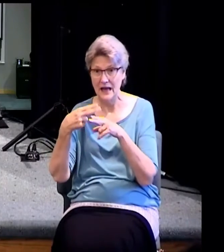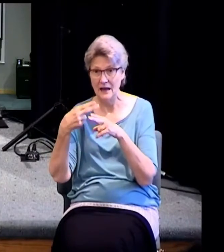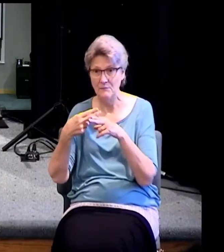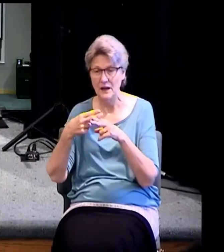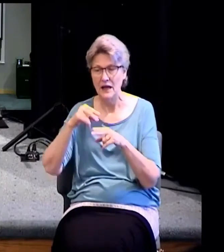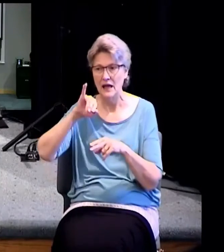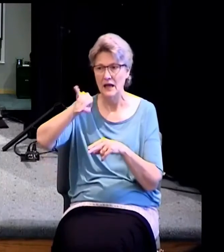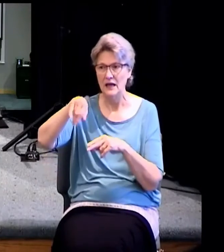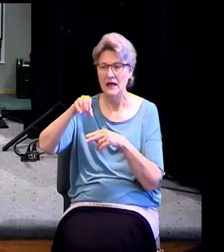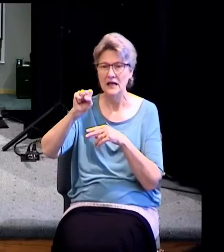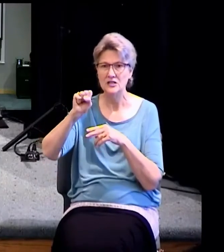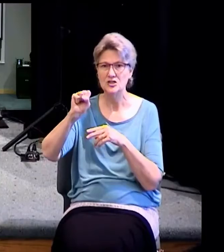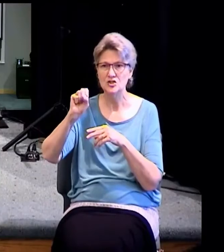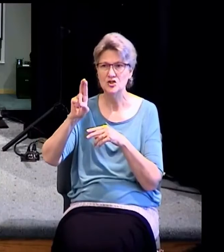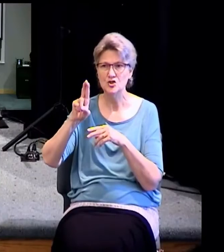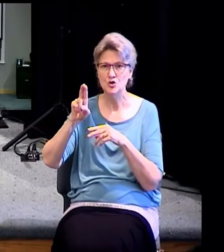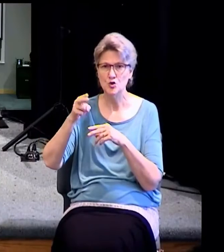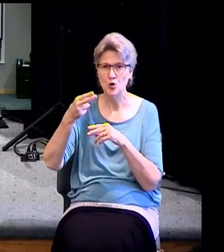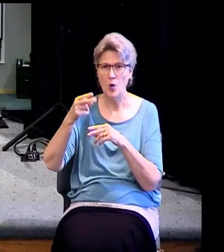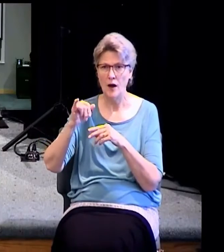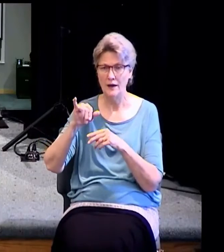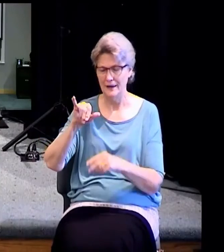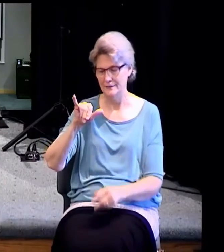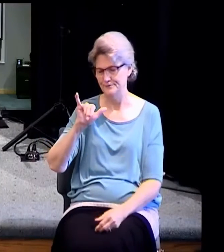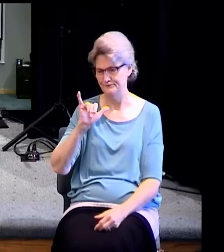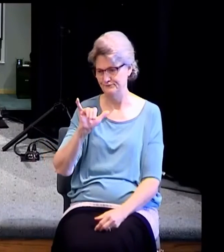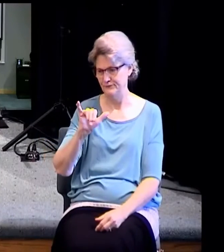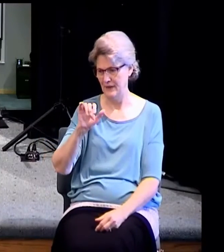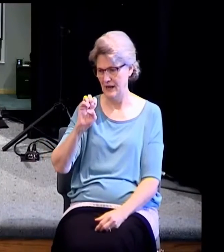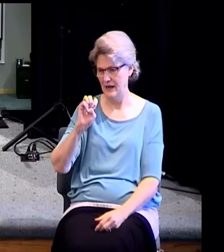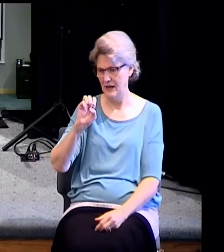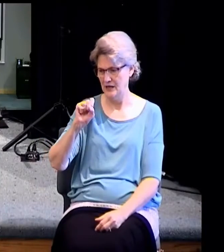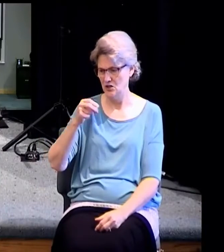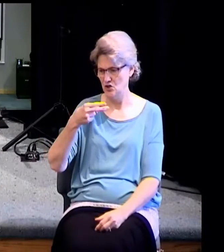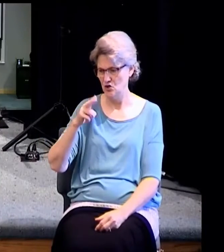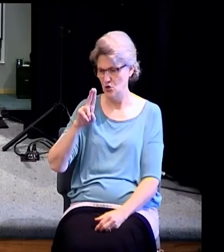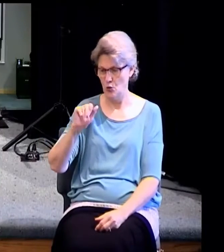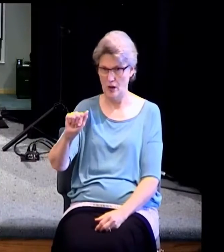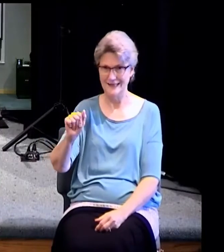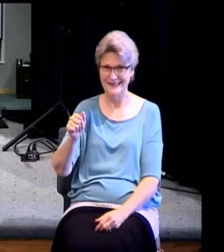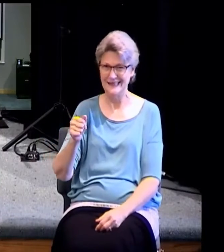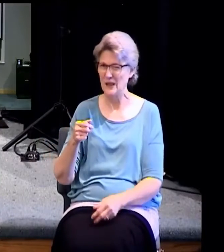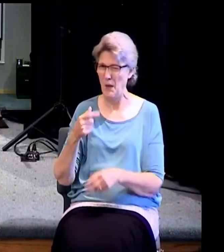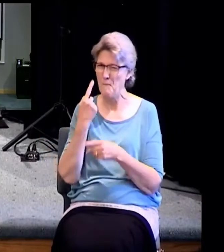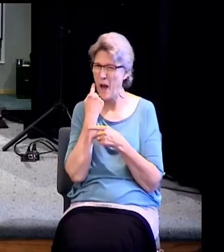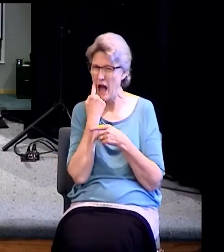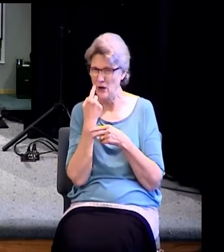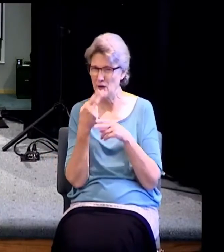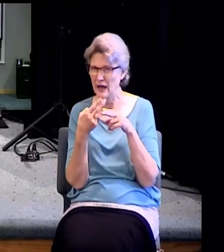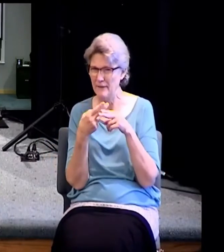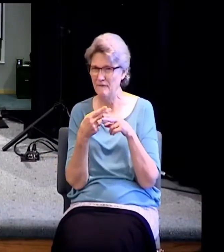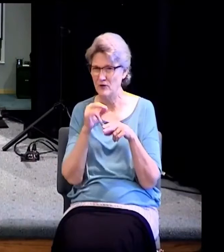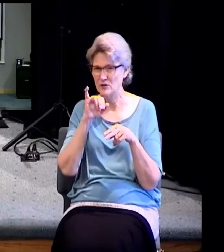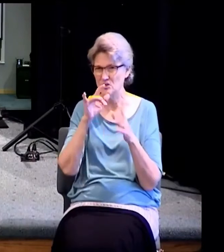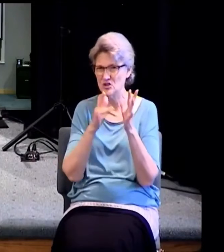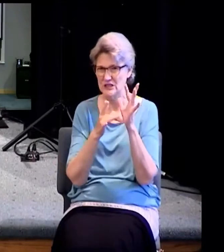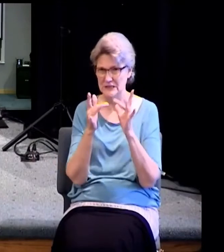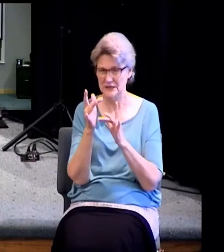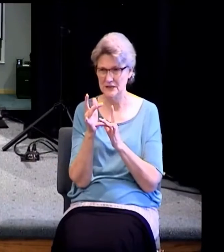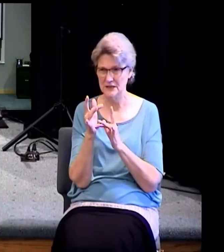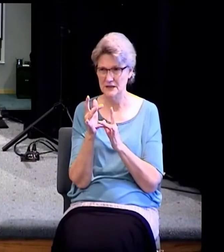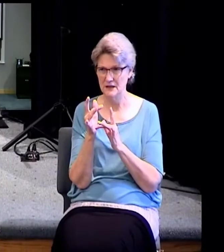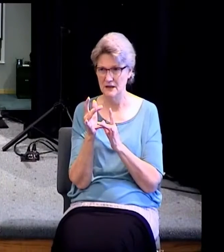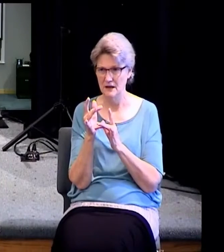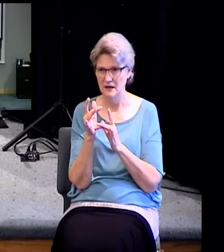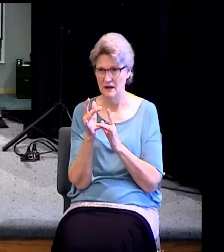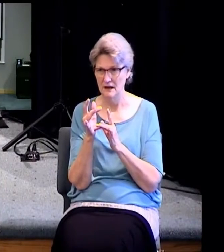Yeshua, which is the modern name of Jesus. The Bible says they went in there and they said, what is going on